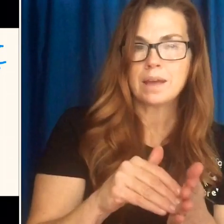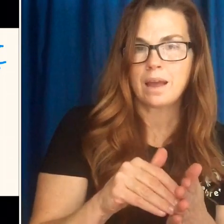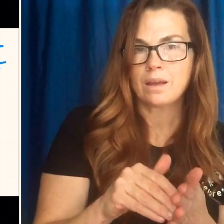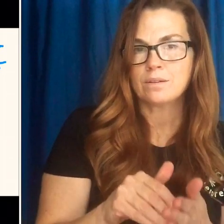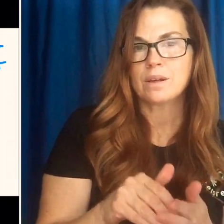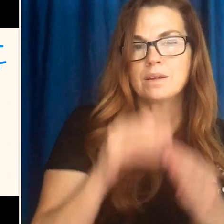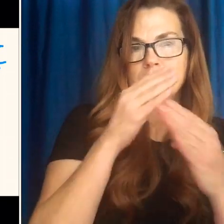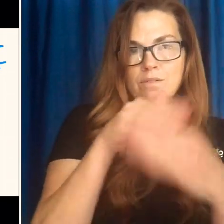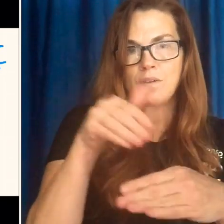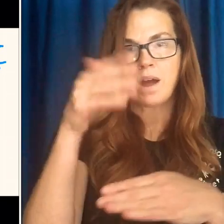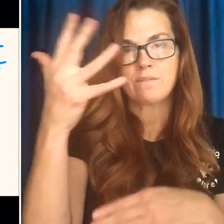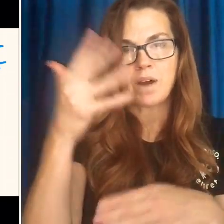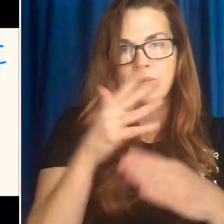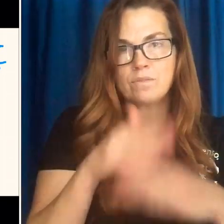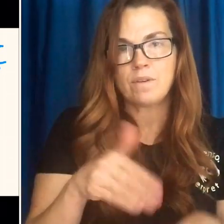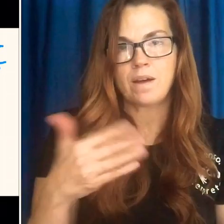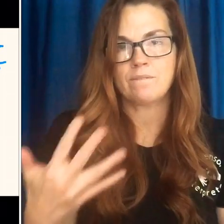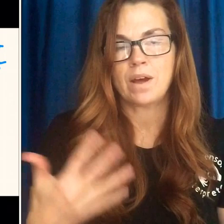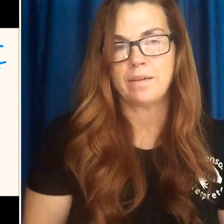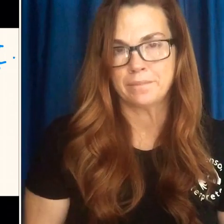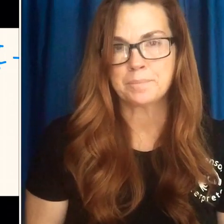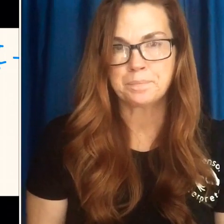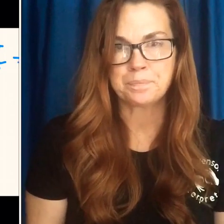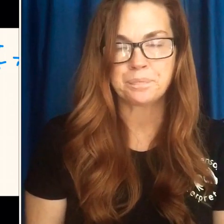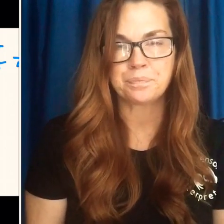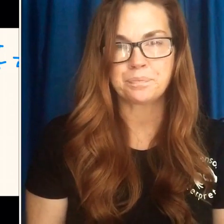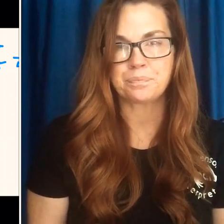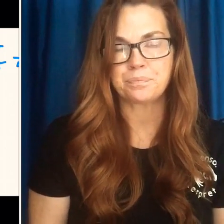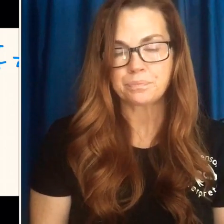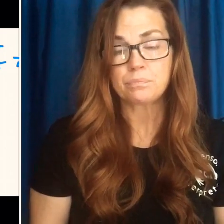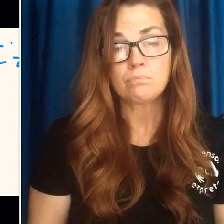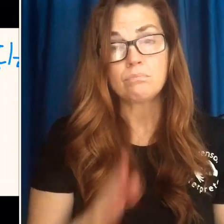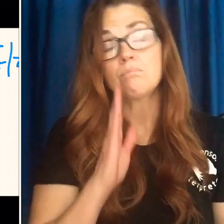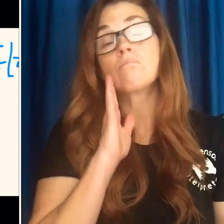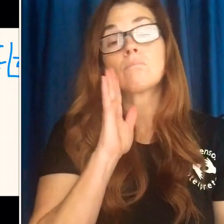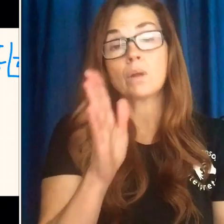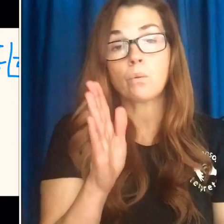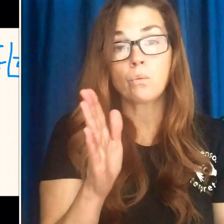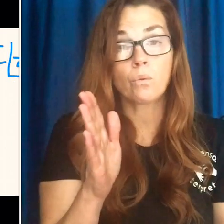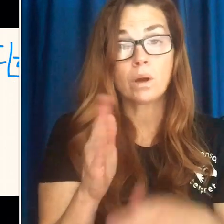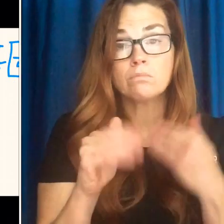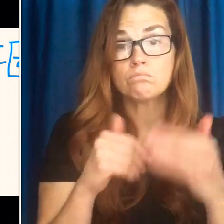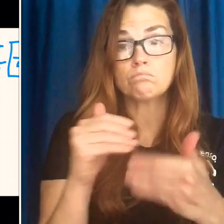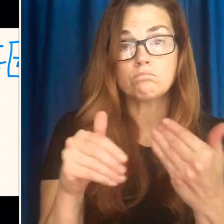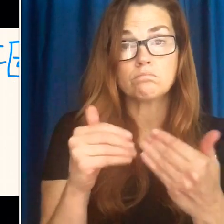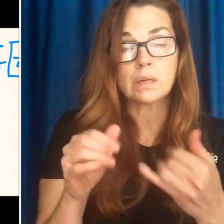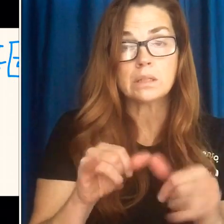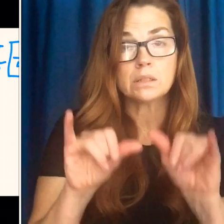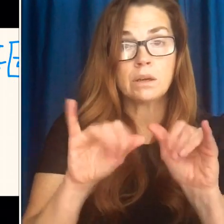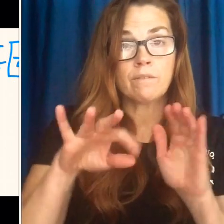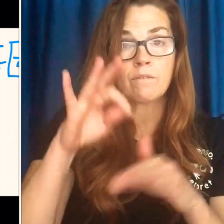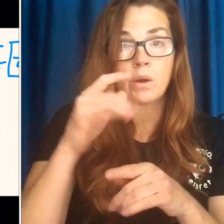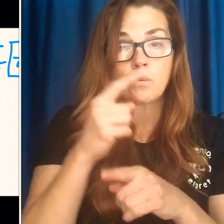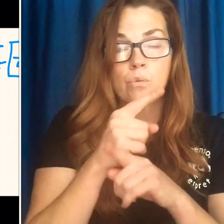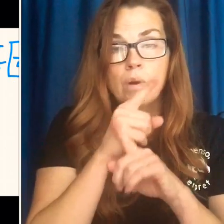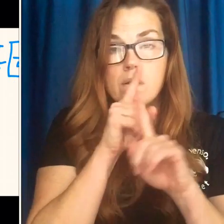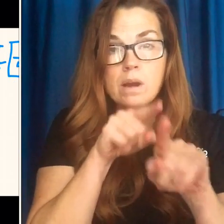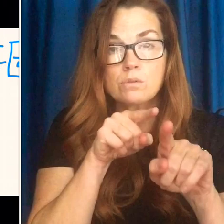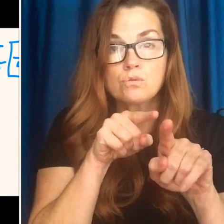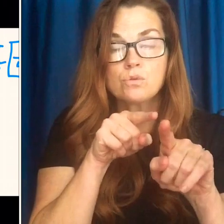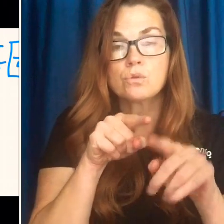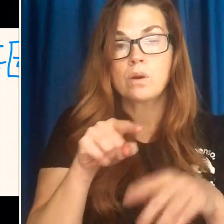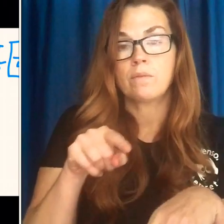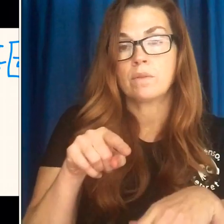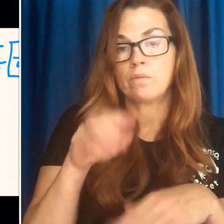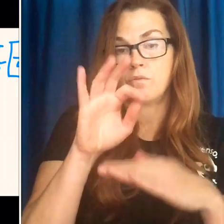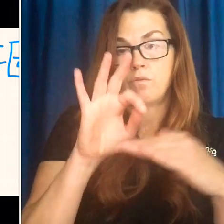That would still bring you eventually to the simplified fraction of 1/4. This is a perfectly acceptable way